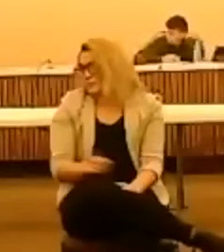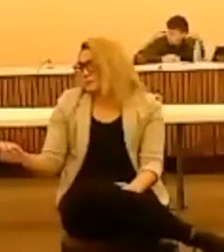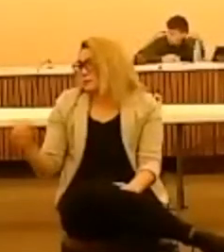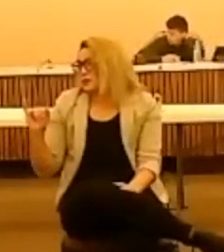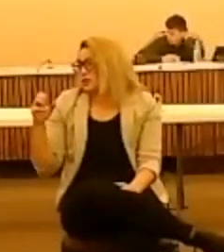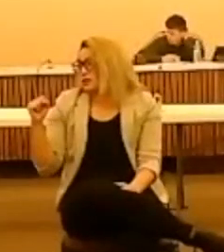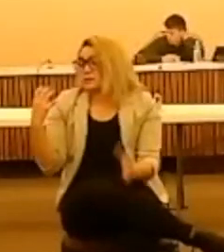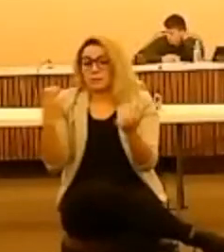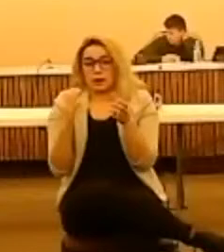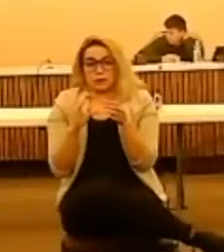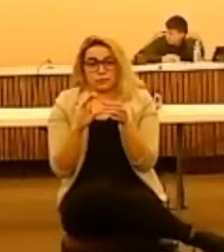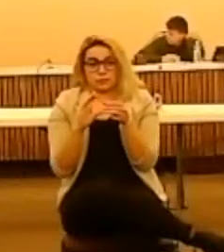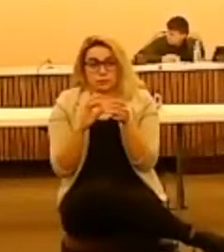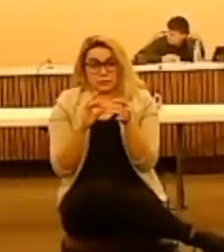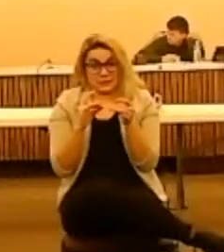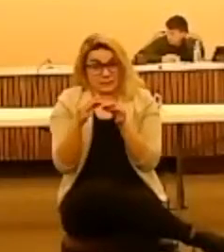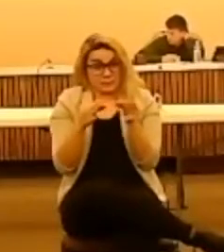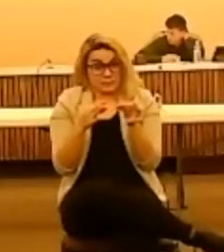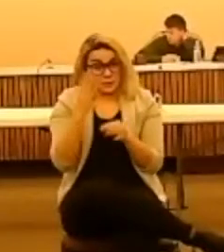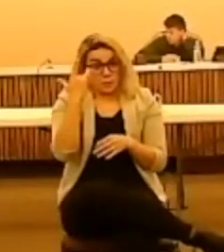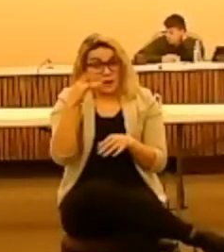occurs on the EAF, it is because